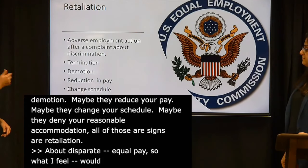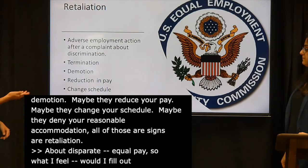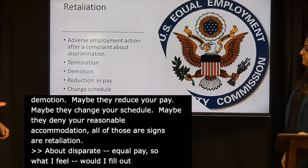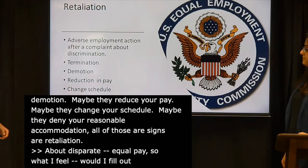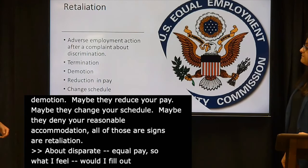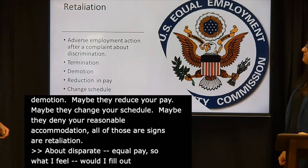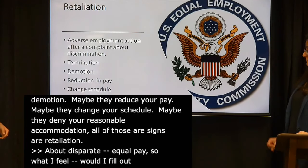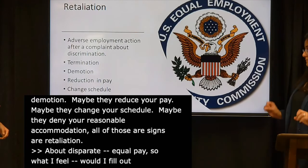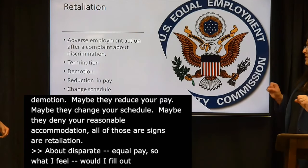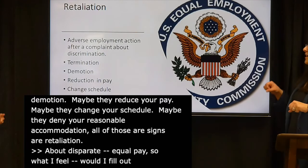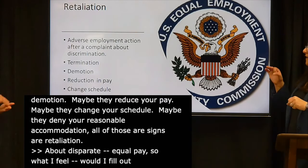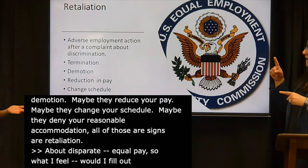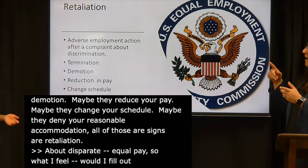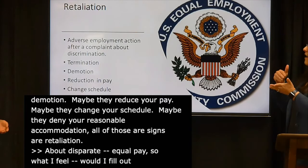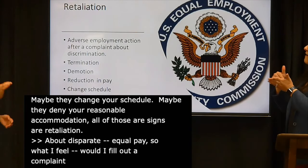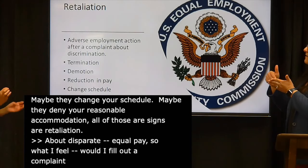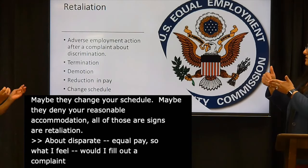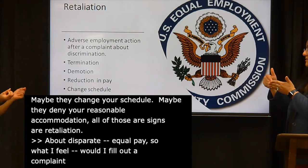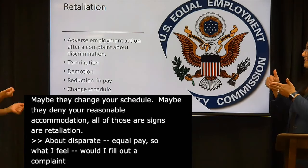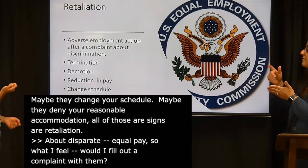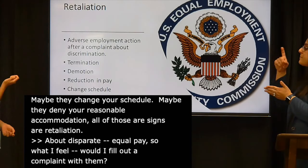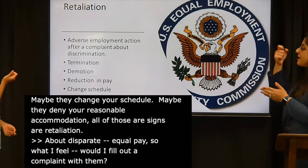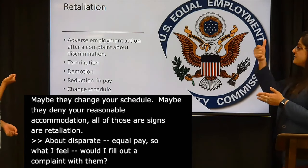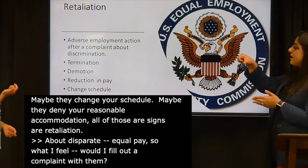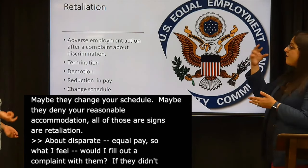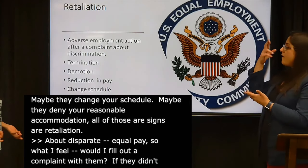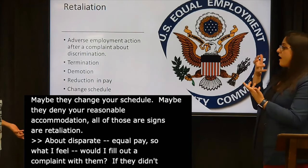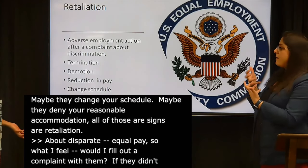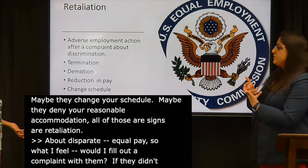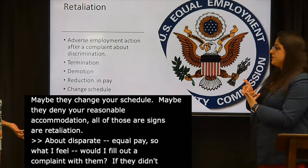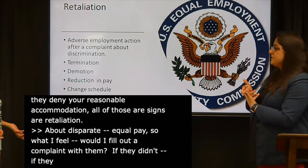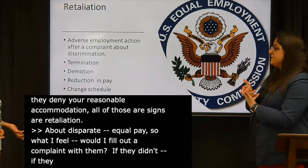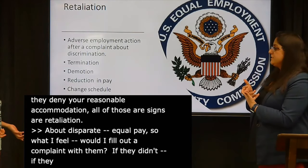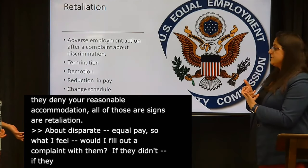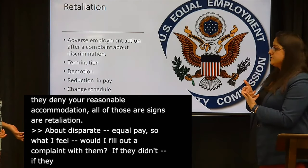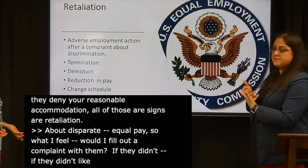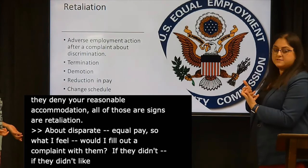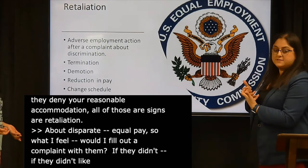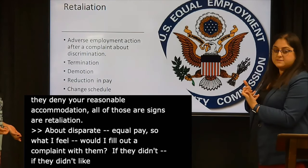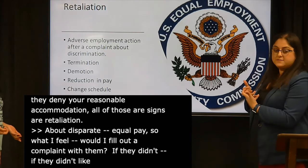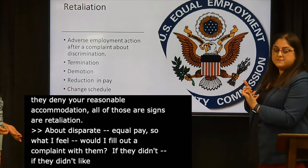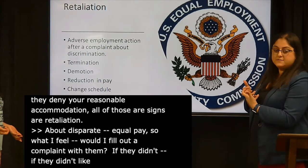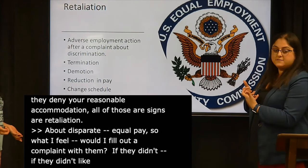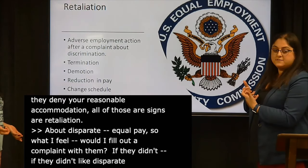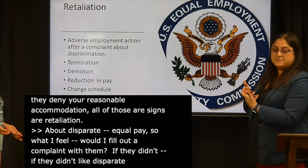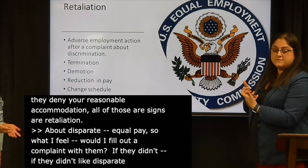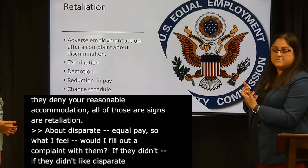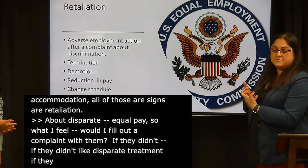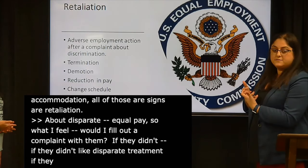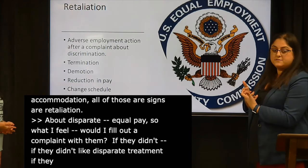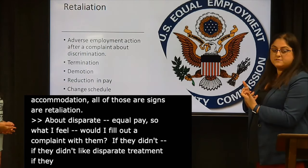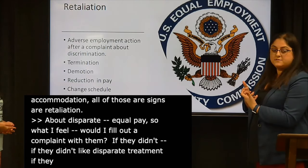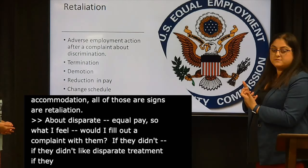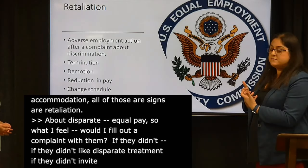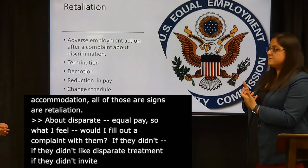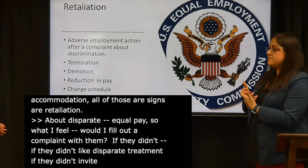complaint with them if they didn't like, so disparate treatment, if they didn't invite me to like a holiday party, would I be able to file